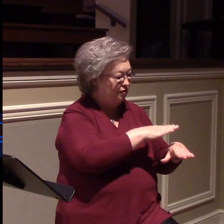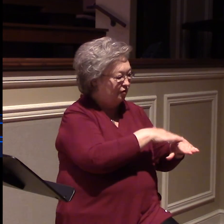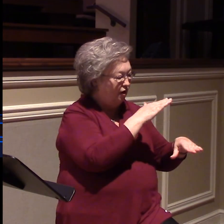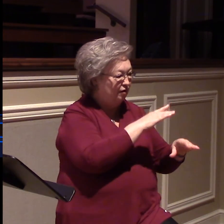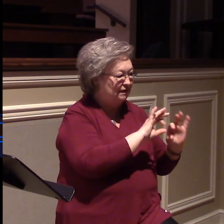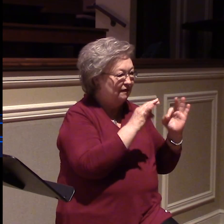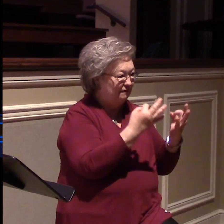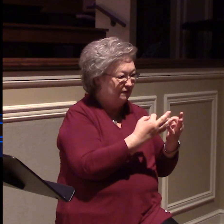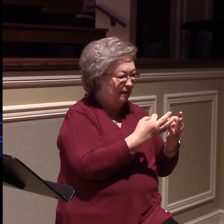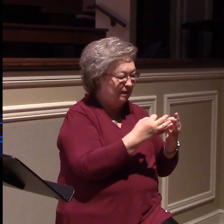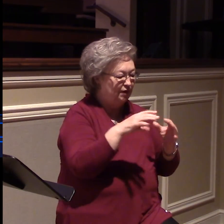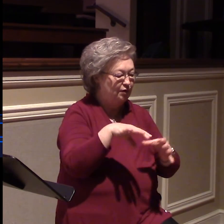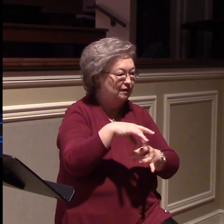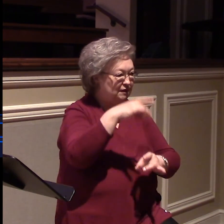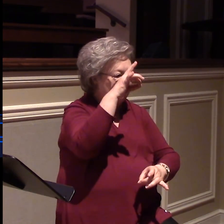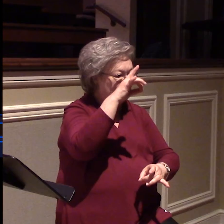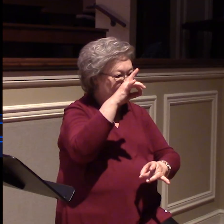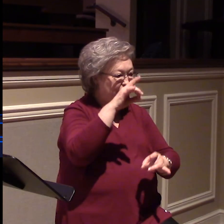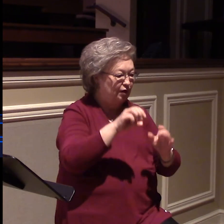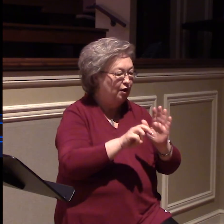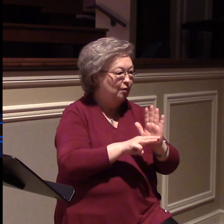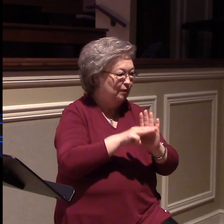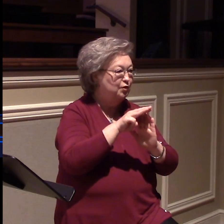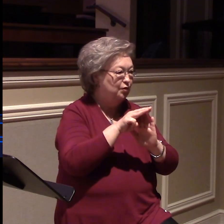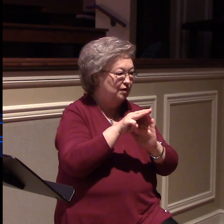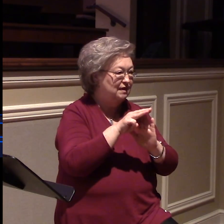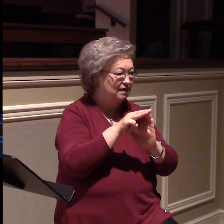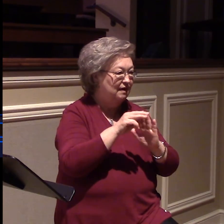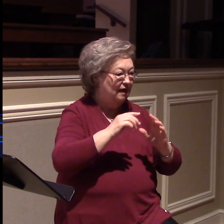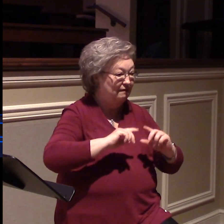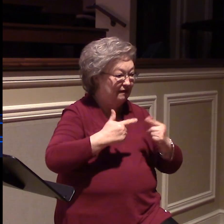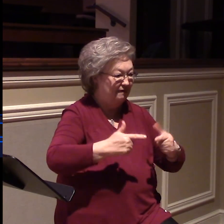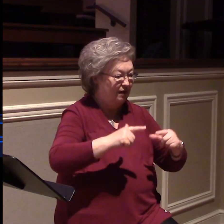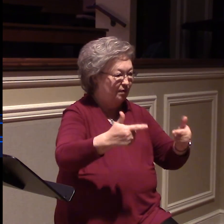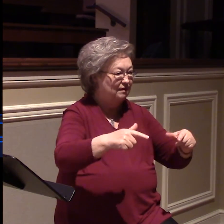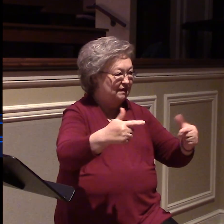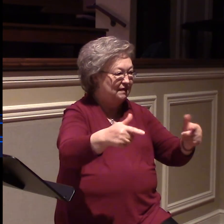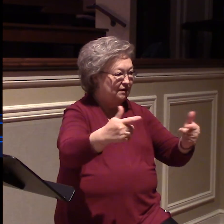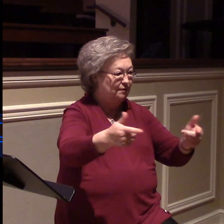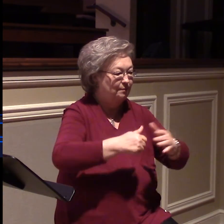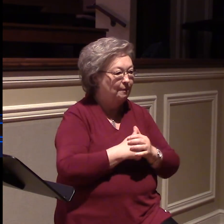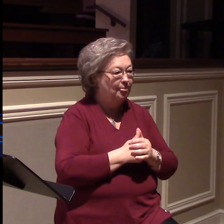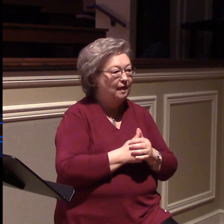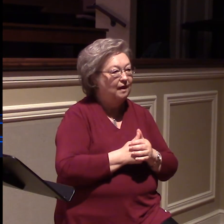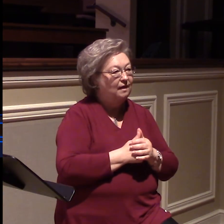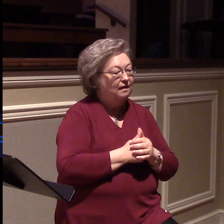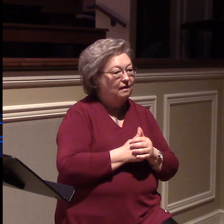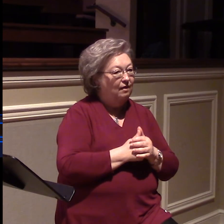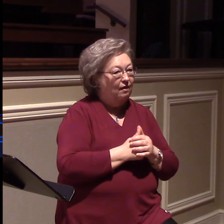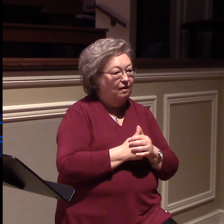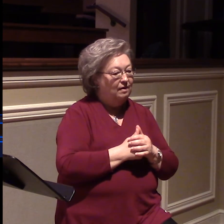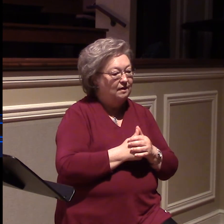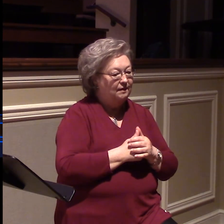his faith is handed on and then handed on to others. Several years ago, I was at the Southern Baptist Convention, and often at the Southern